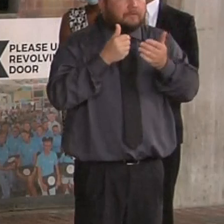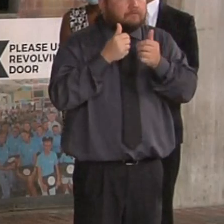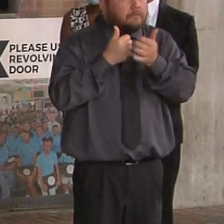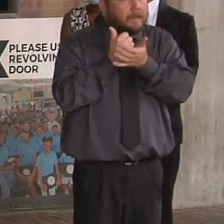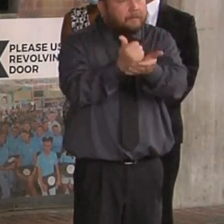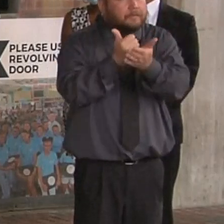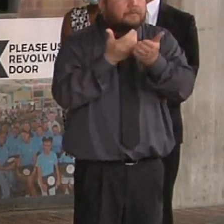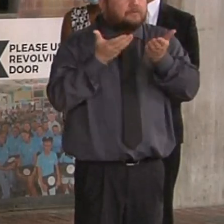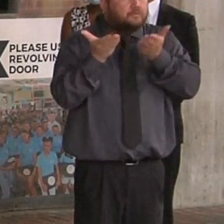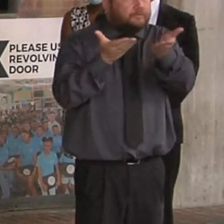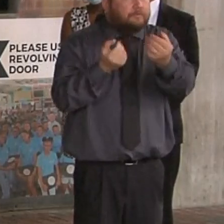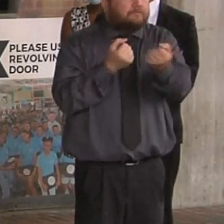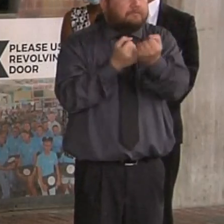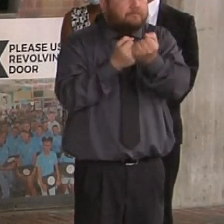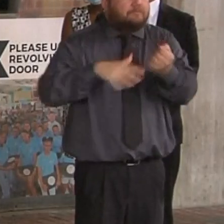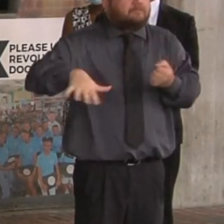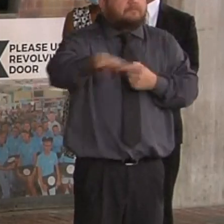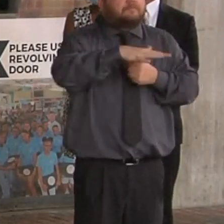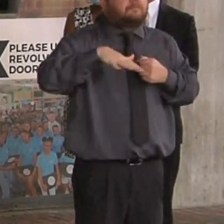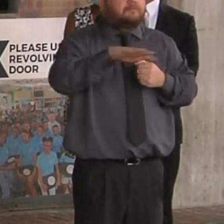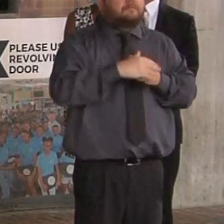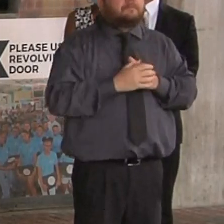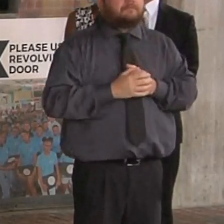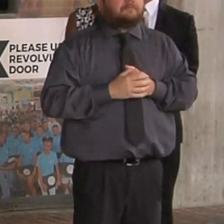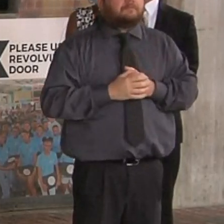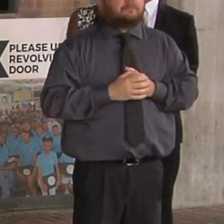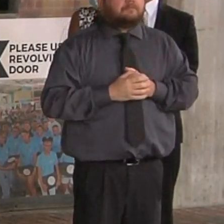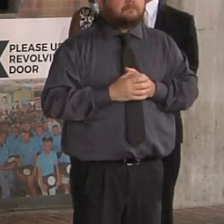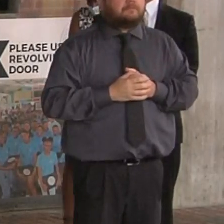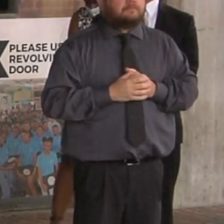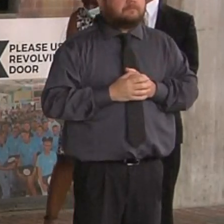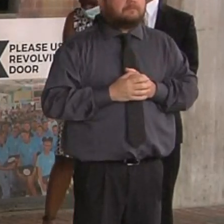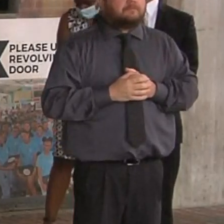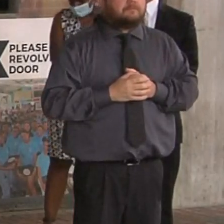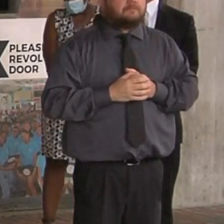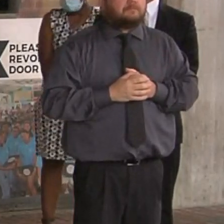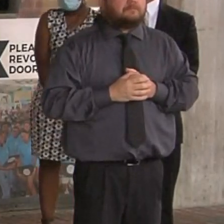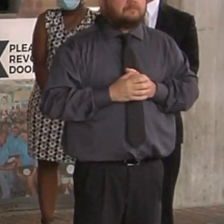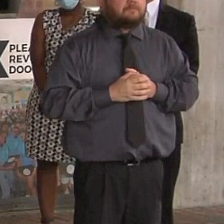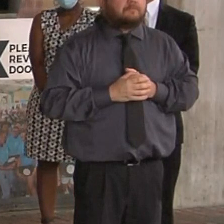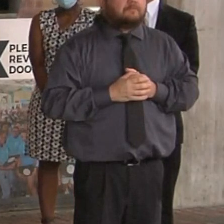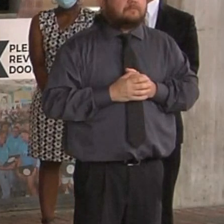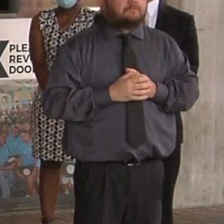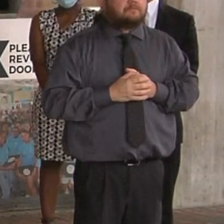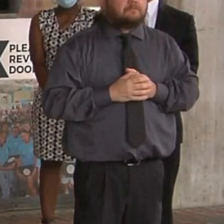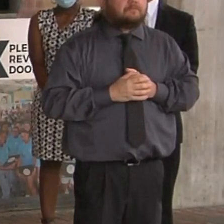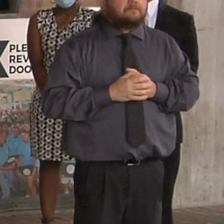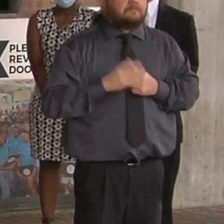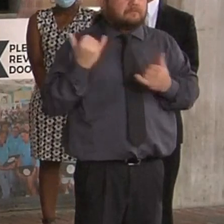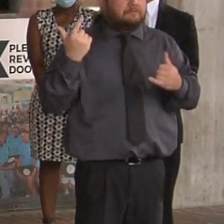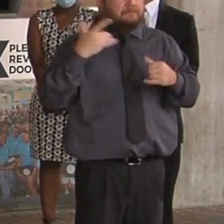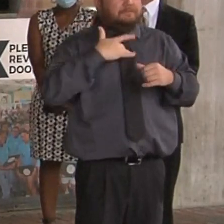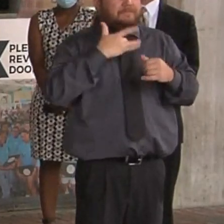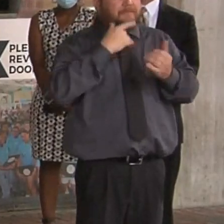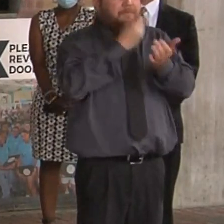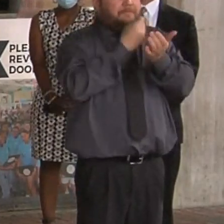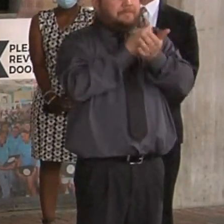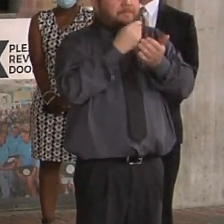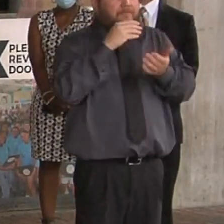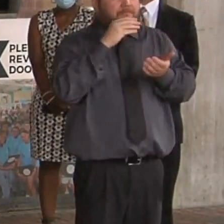that we shouldn't have to respond to each and every call when it doesn't require a uniform. It requires